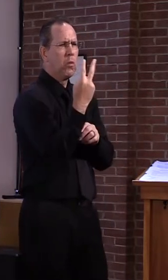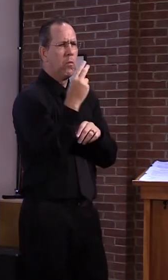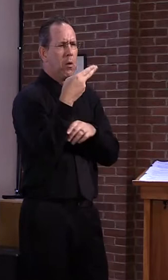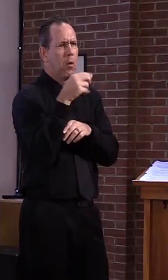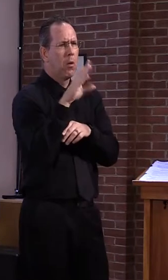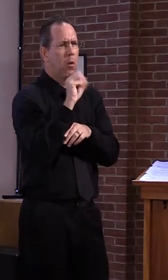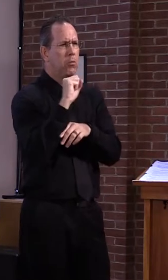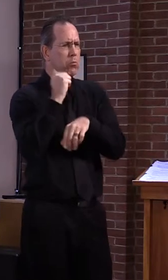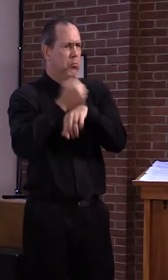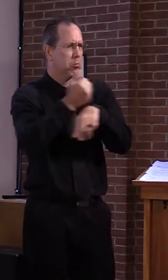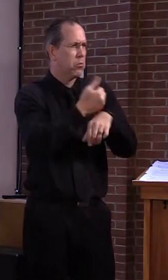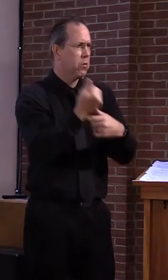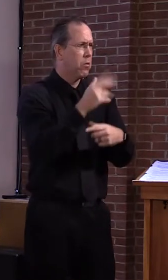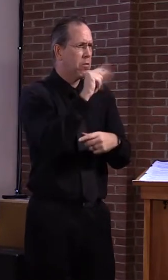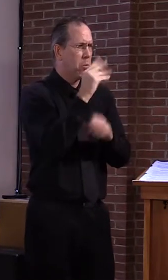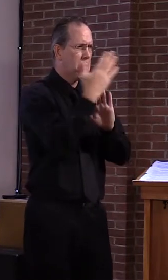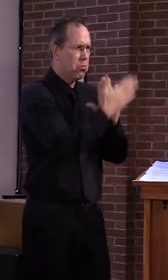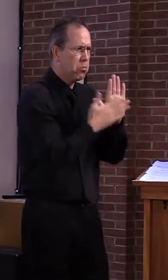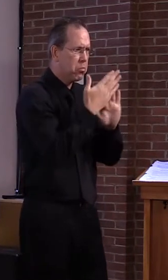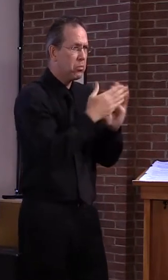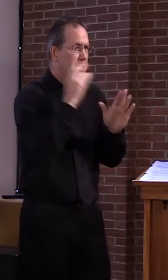seen here on the map,